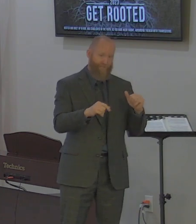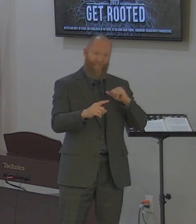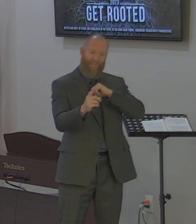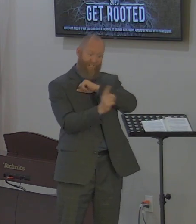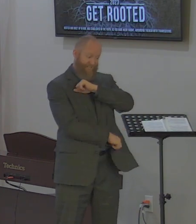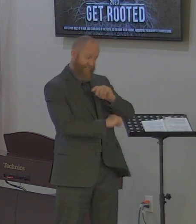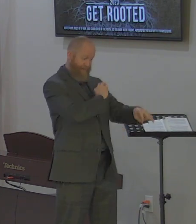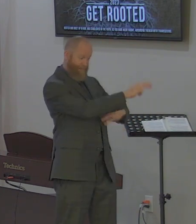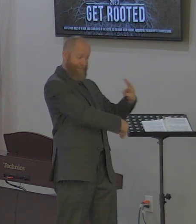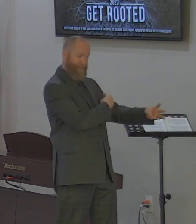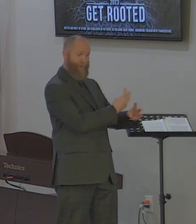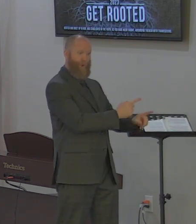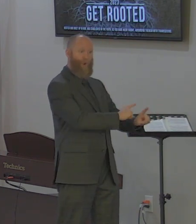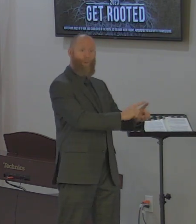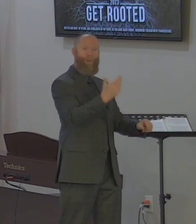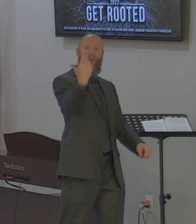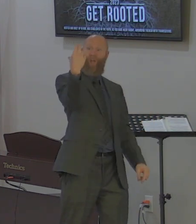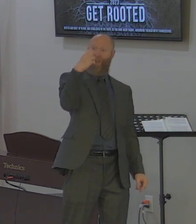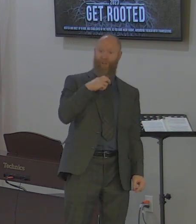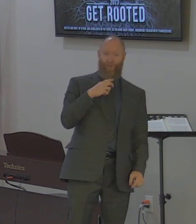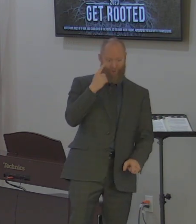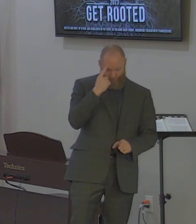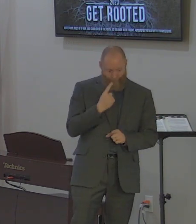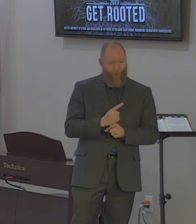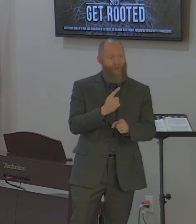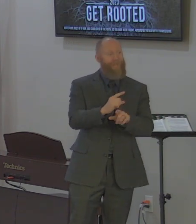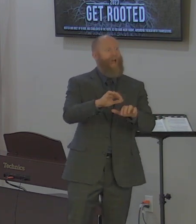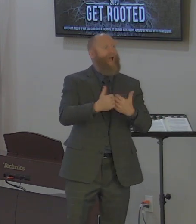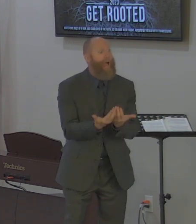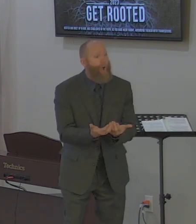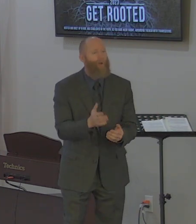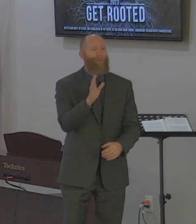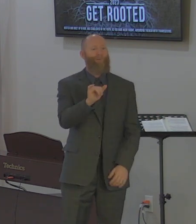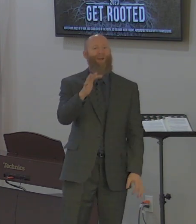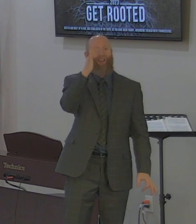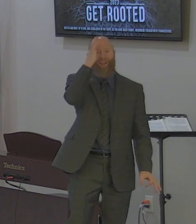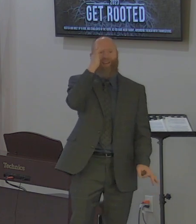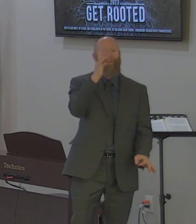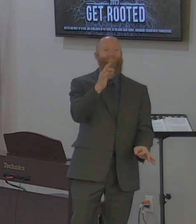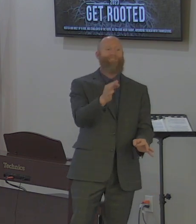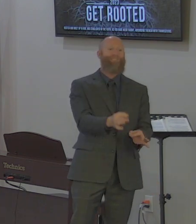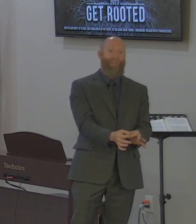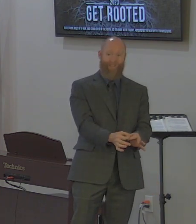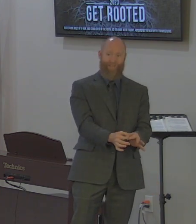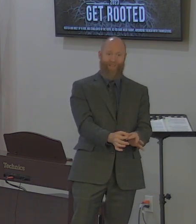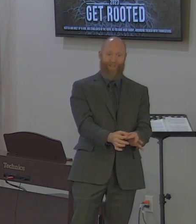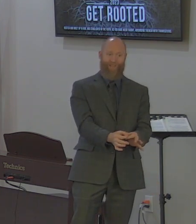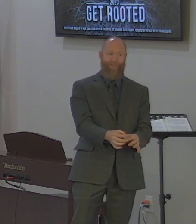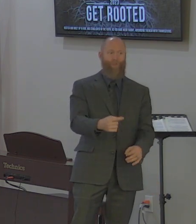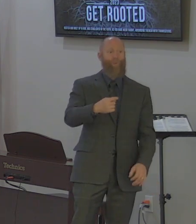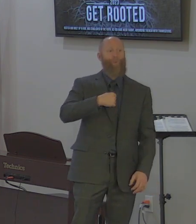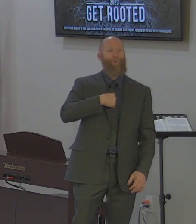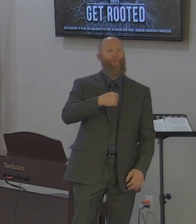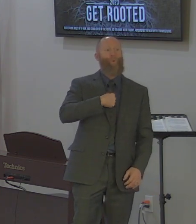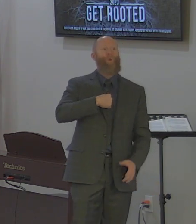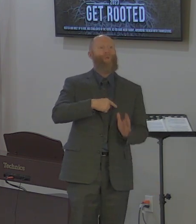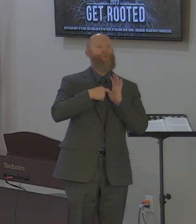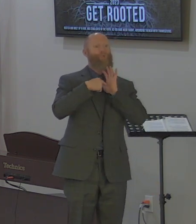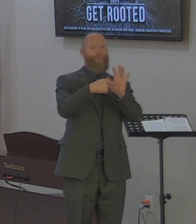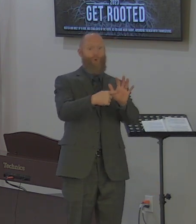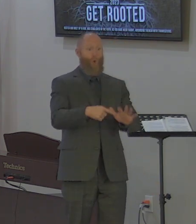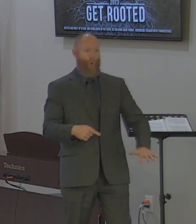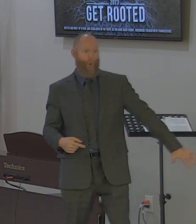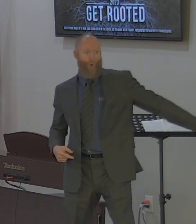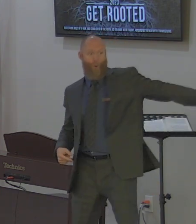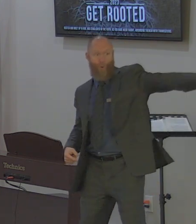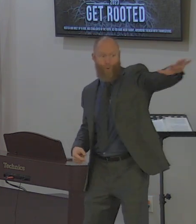the righteousness which is by faith. We can show the lost our faith in God and Jesus Christ